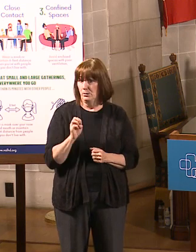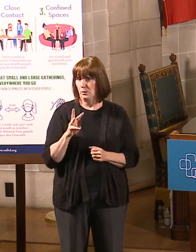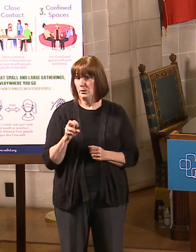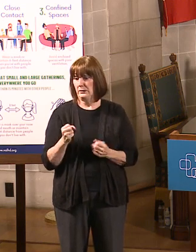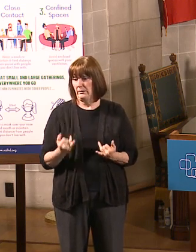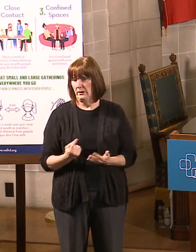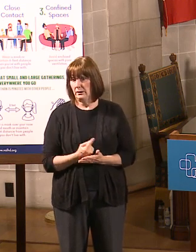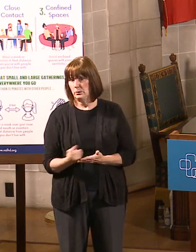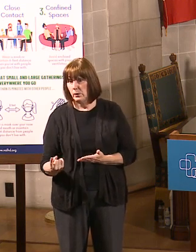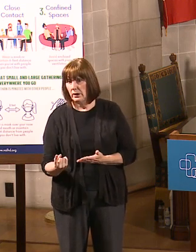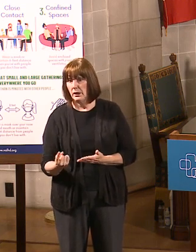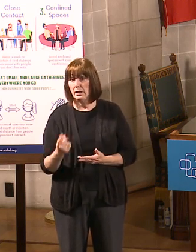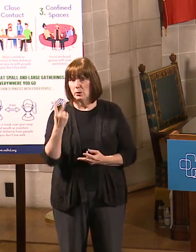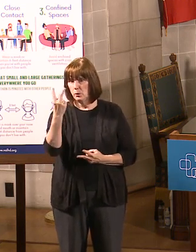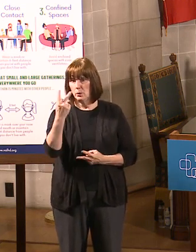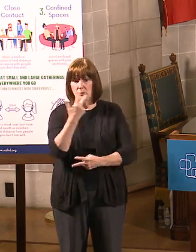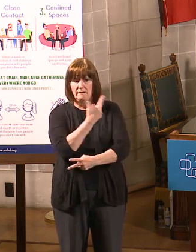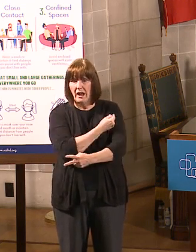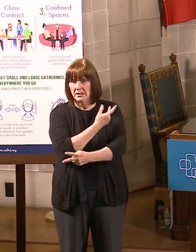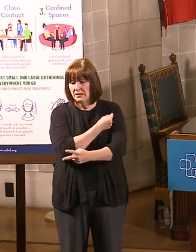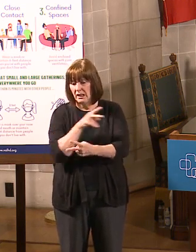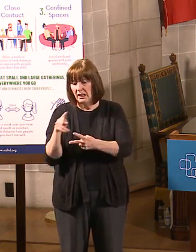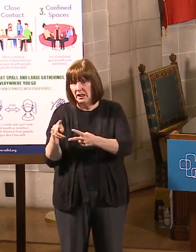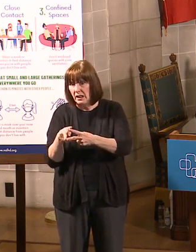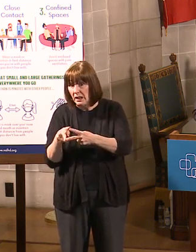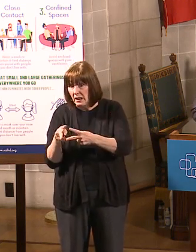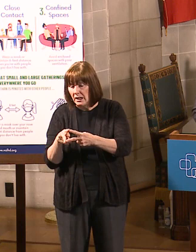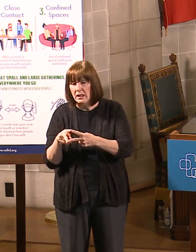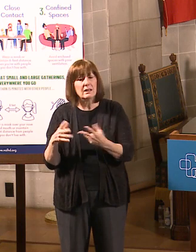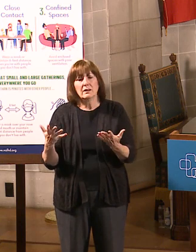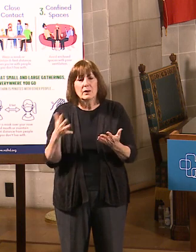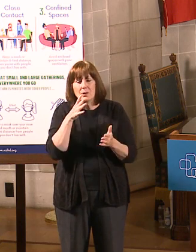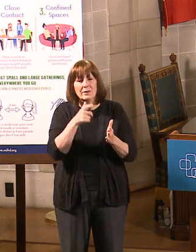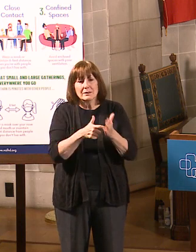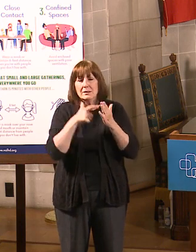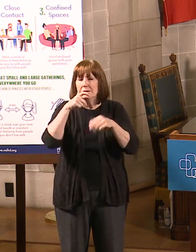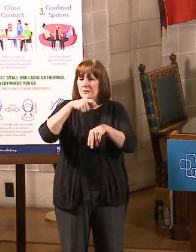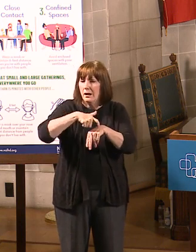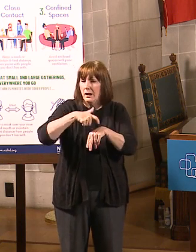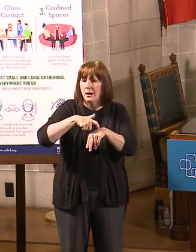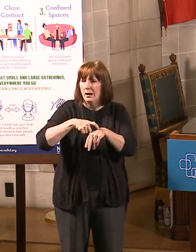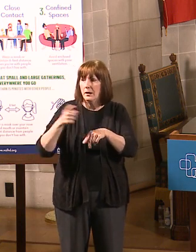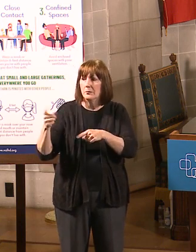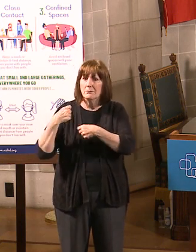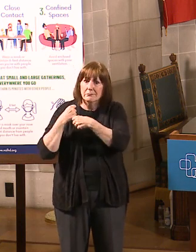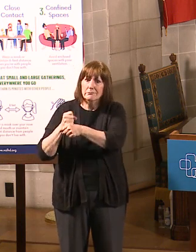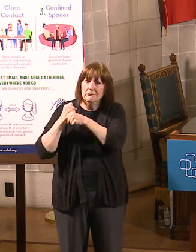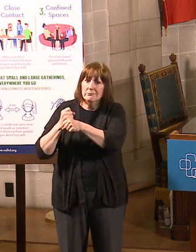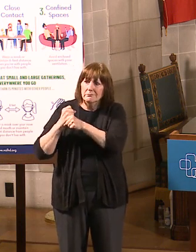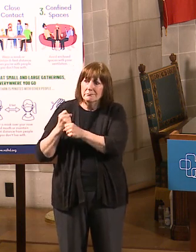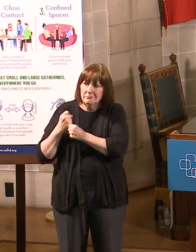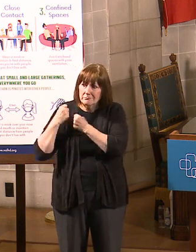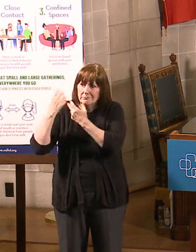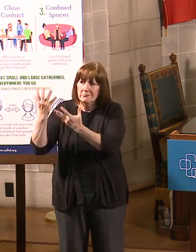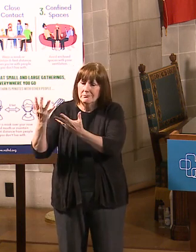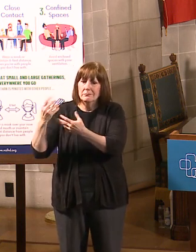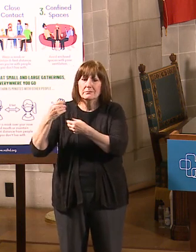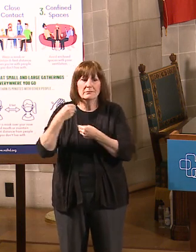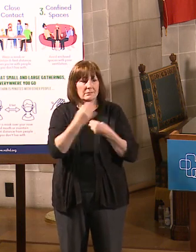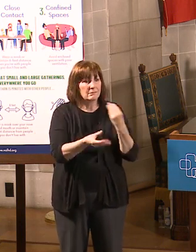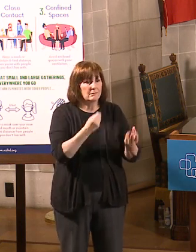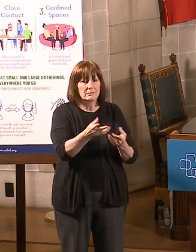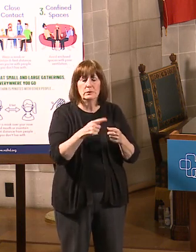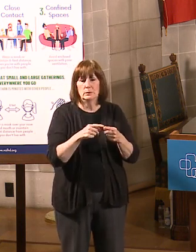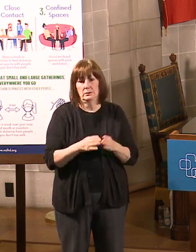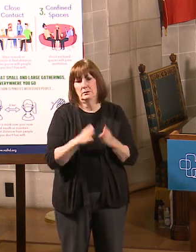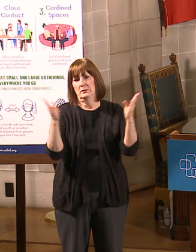to, say, Moderna's vaccine, it is going to take time for these vaccines to produce in numbers to make them widely available to the